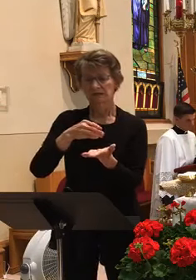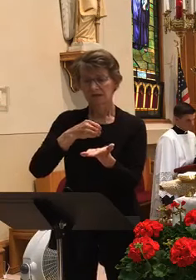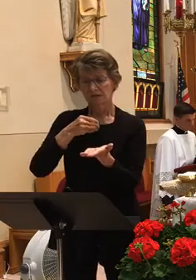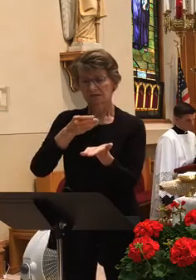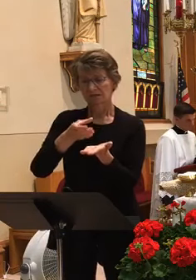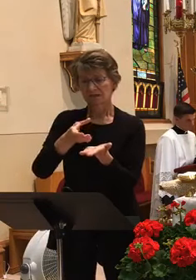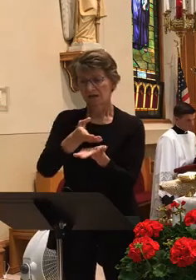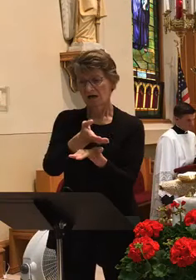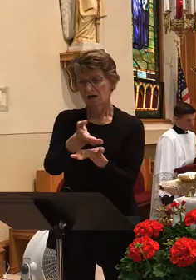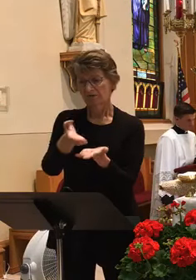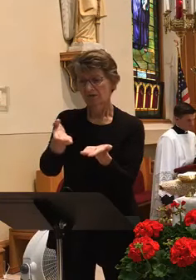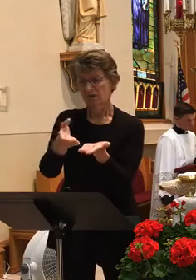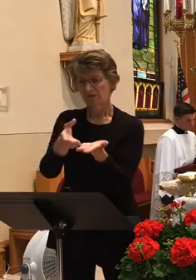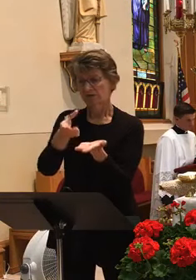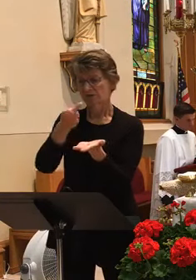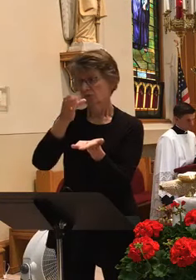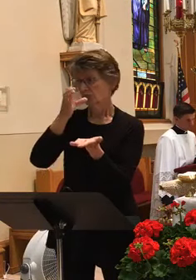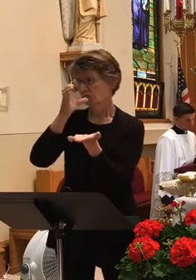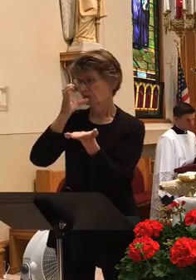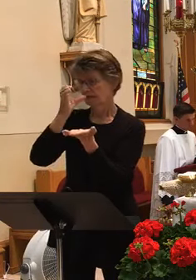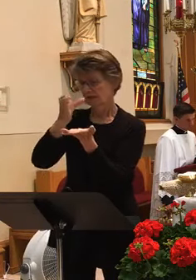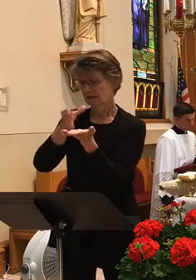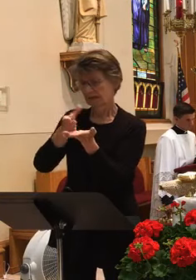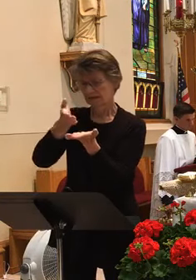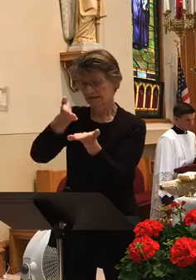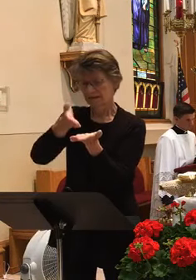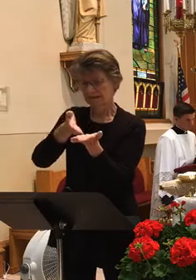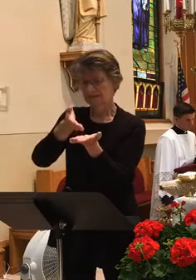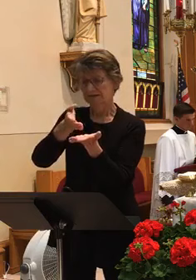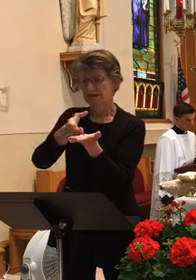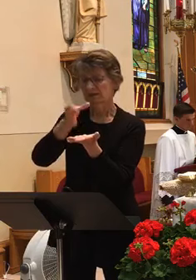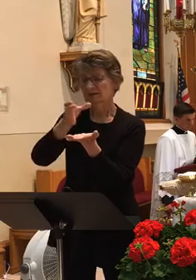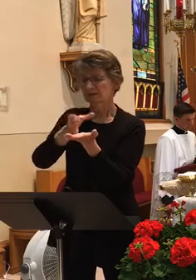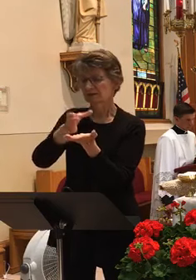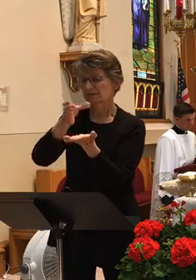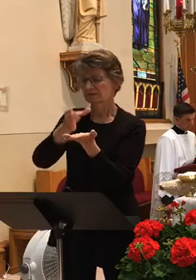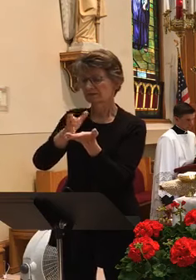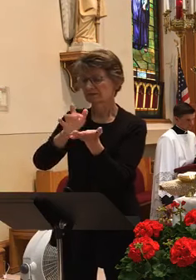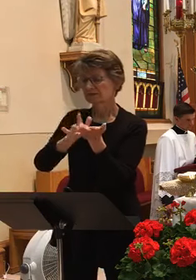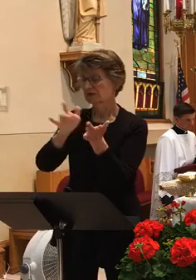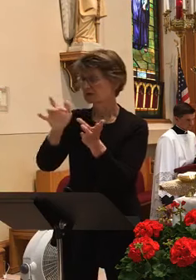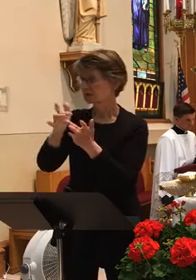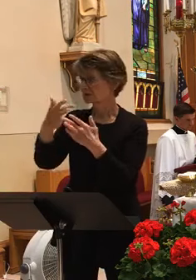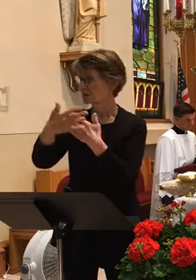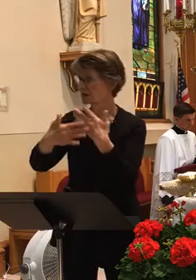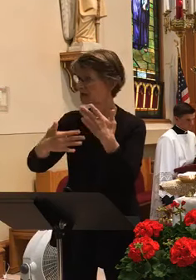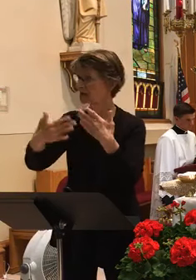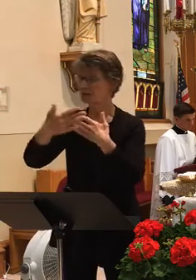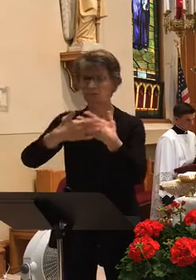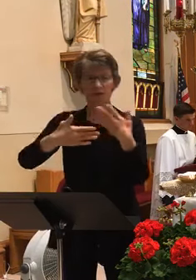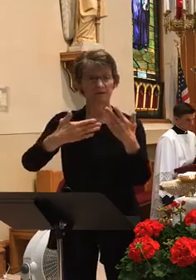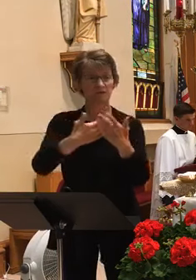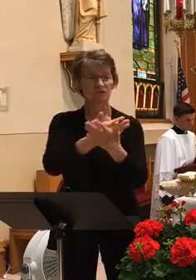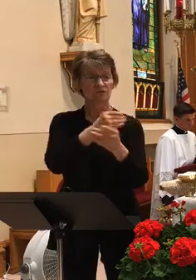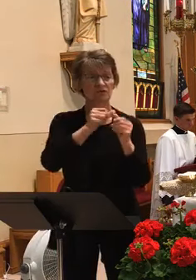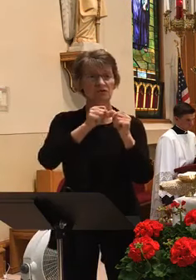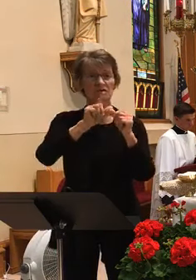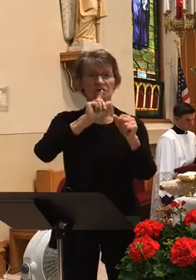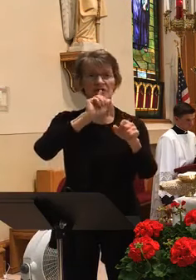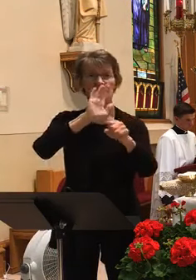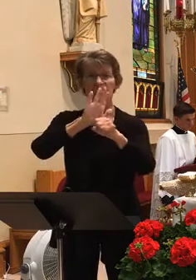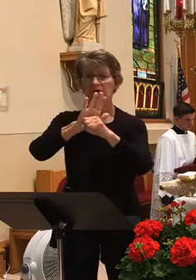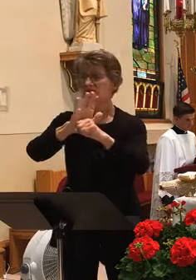"Take this, all of you, and drink from it, for this is the chalice of my blood, the blood of the new and